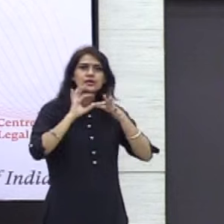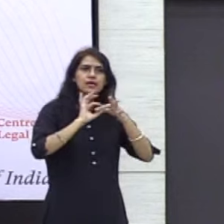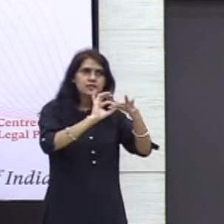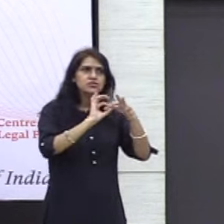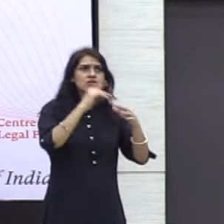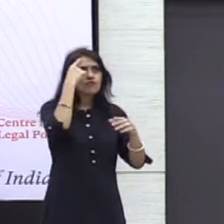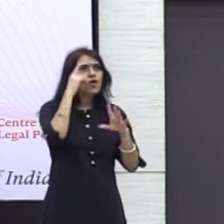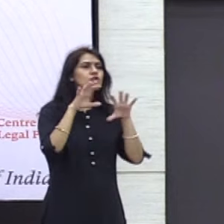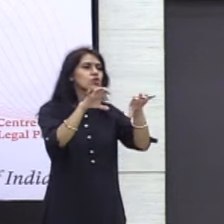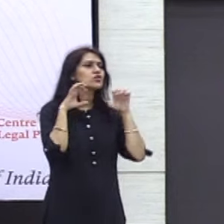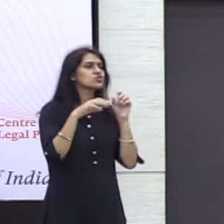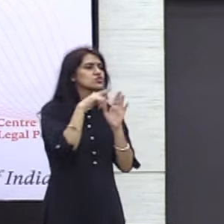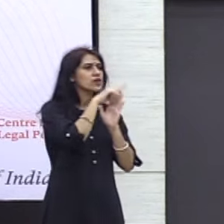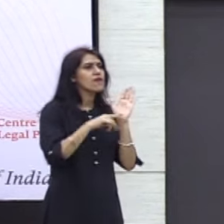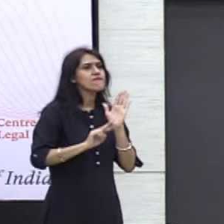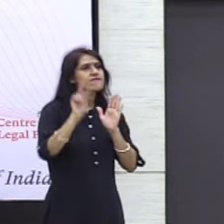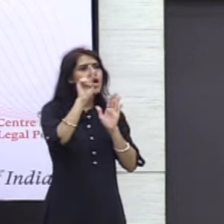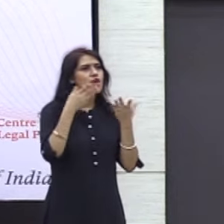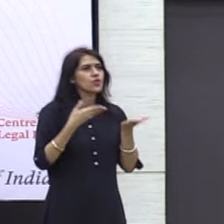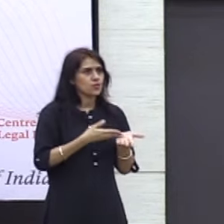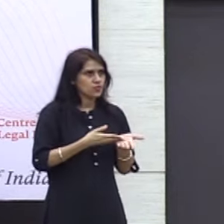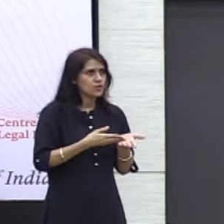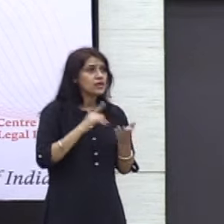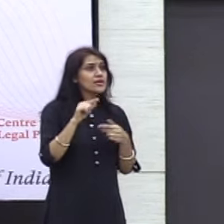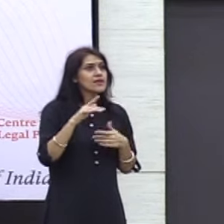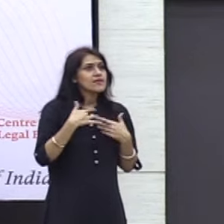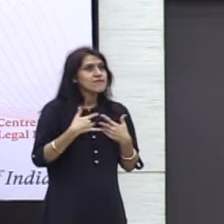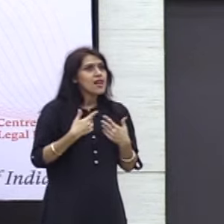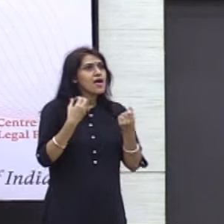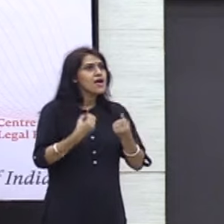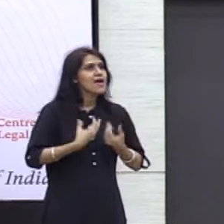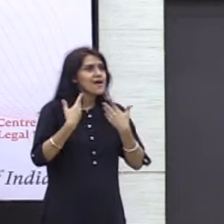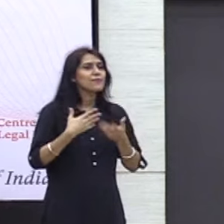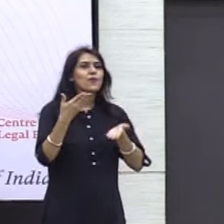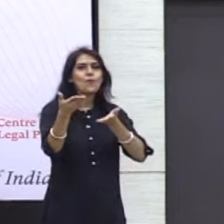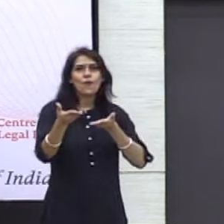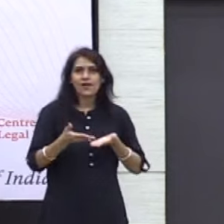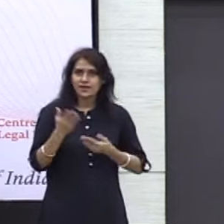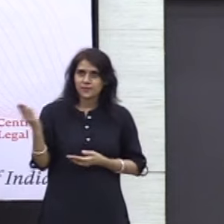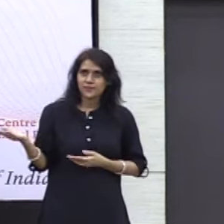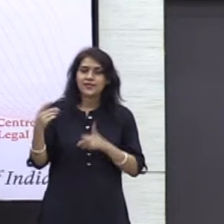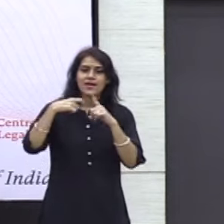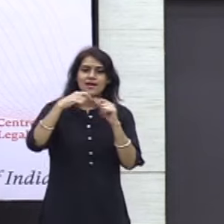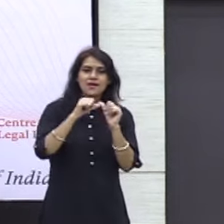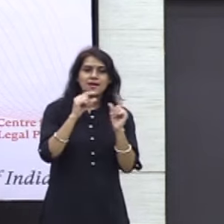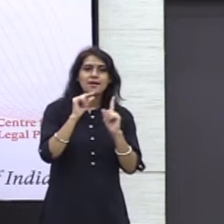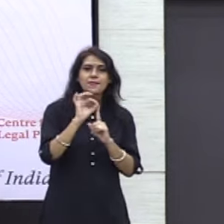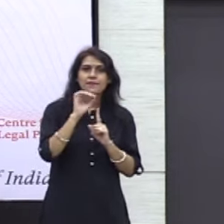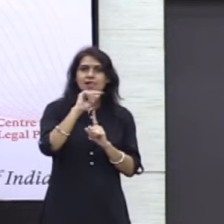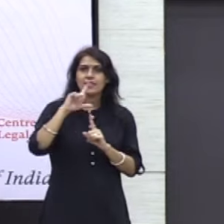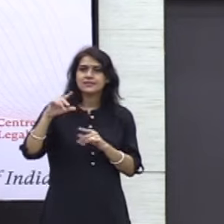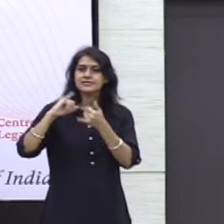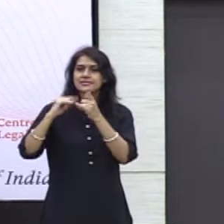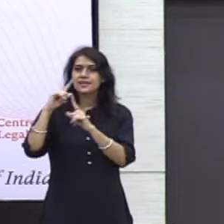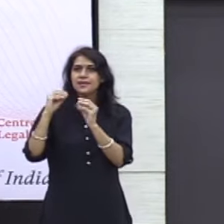our constitutional values? And it is my immense privilege to welcome Mr. Kapil Sibal to deliver